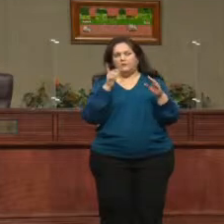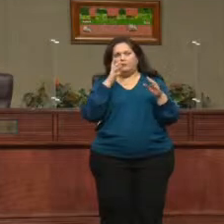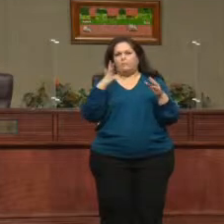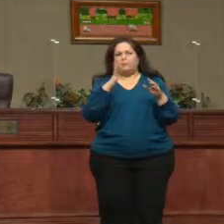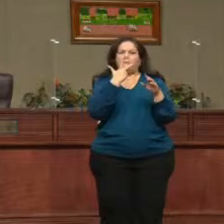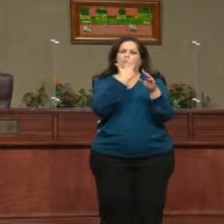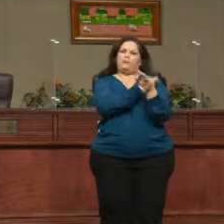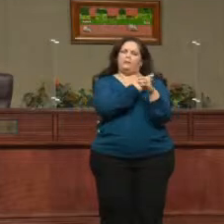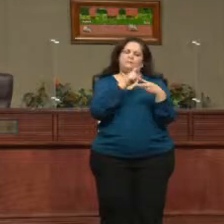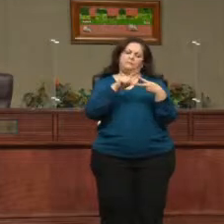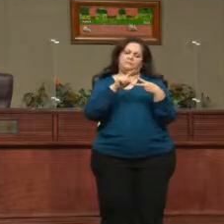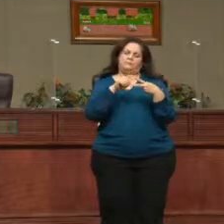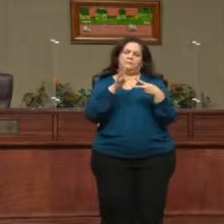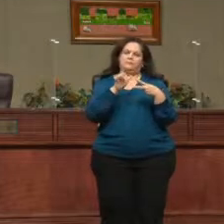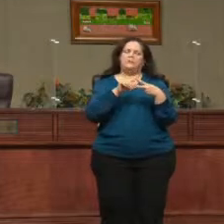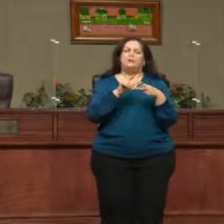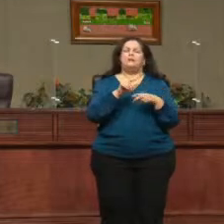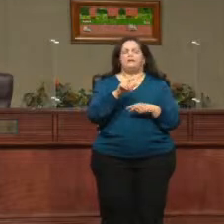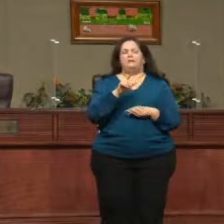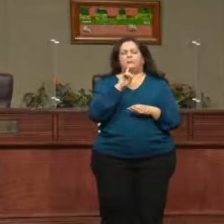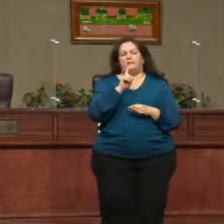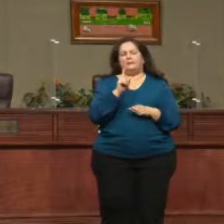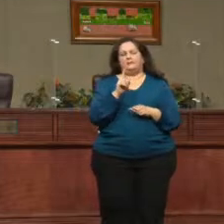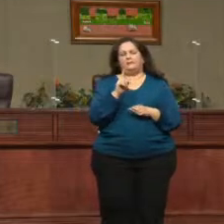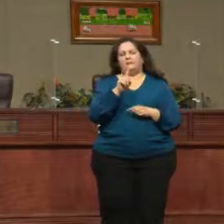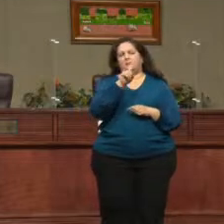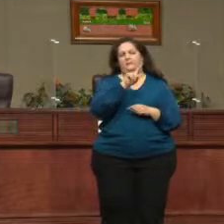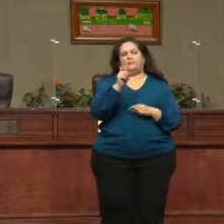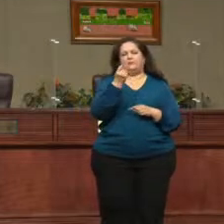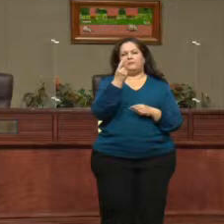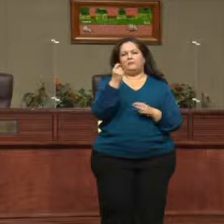vaccine, that number is